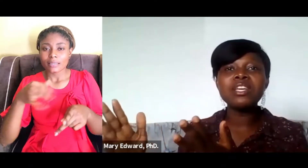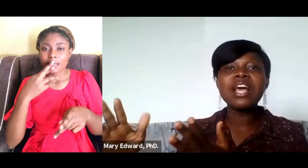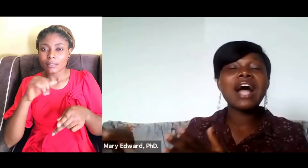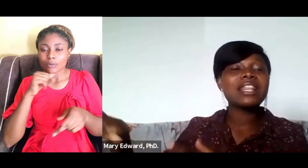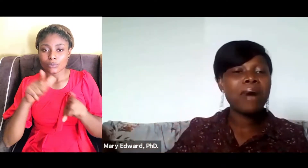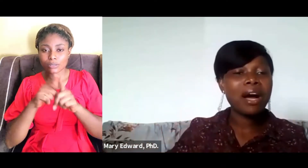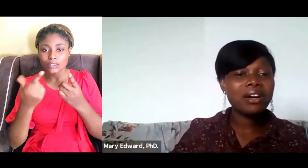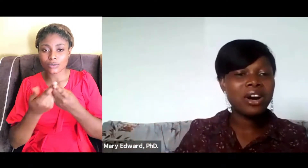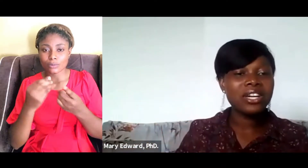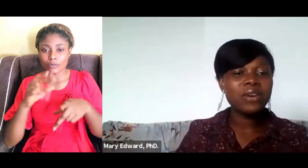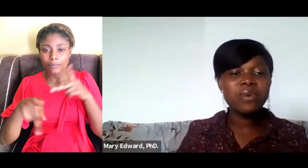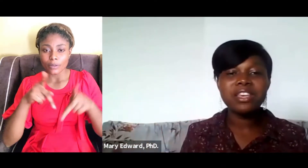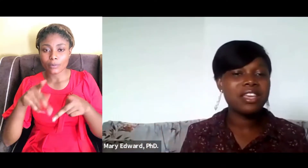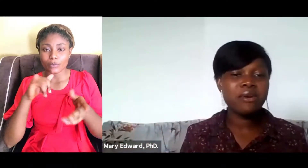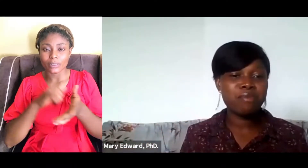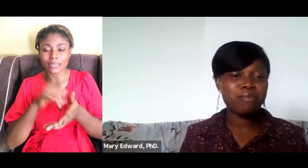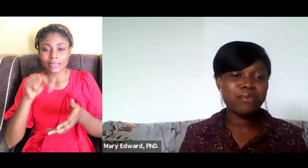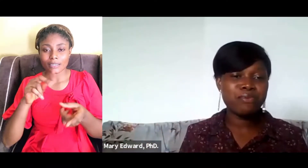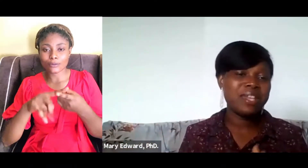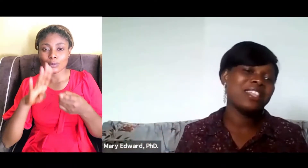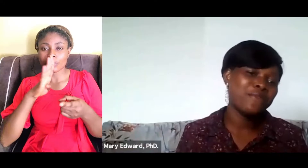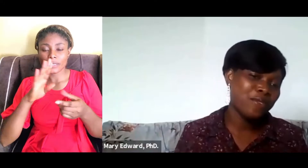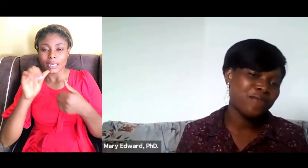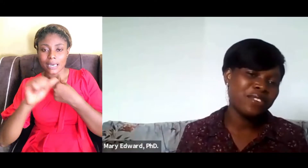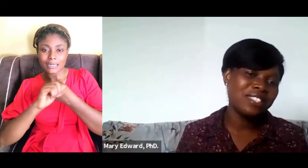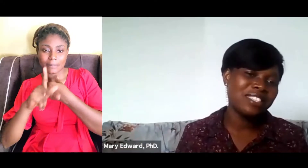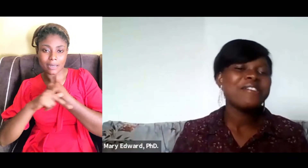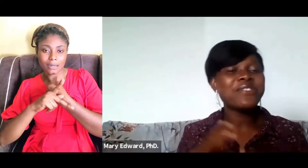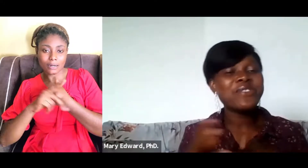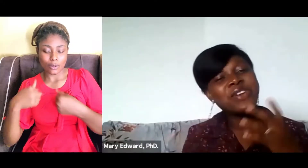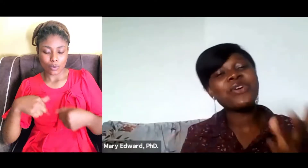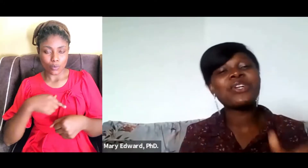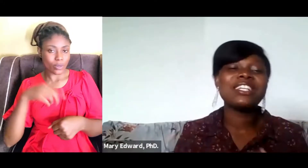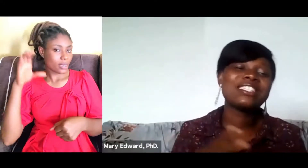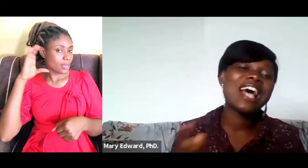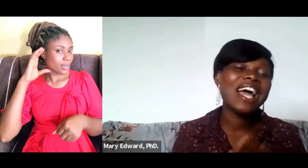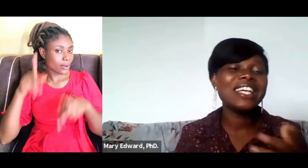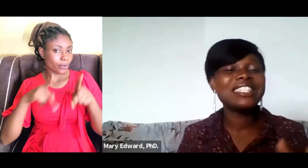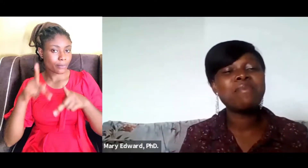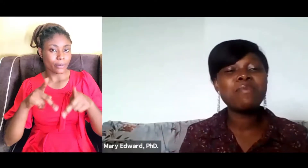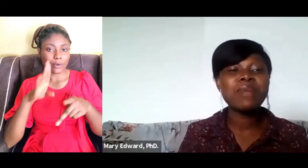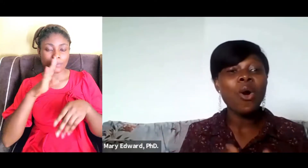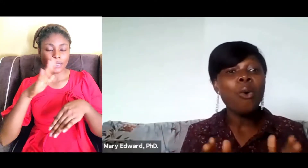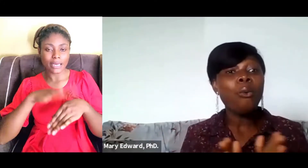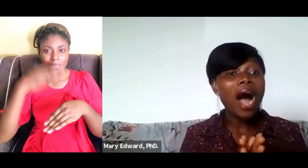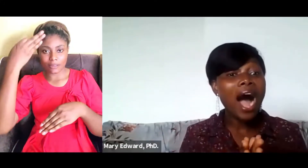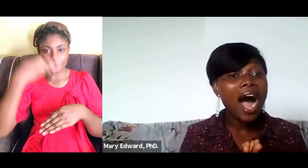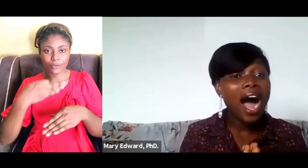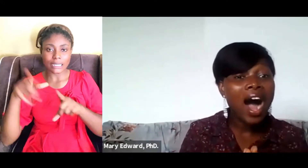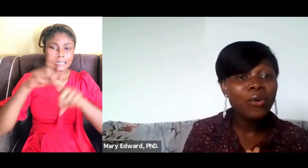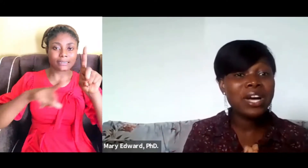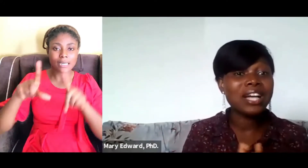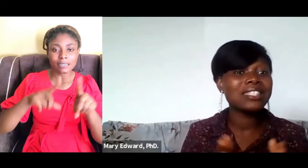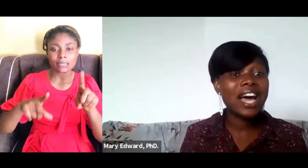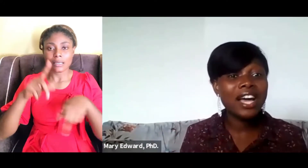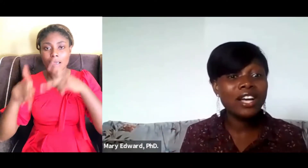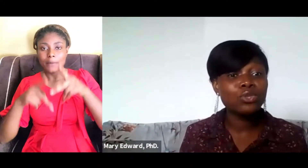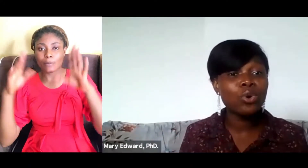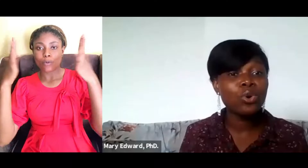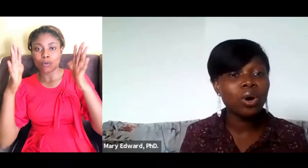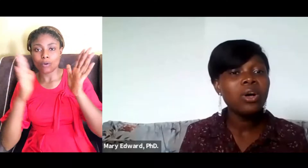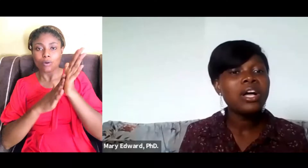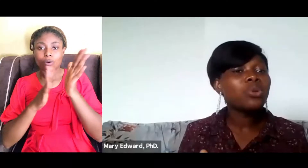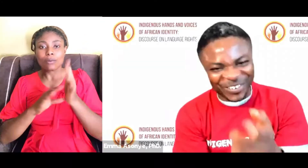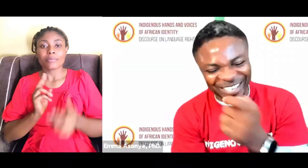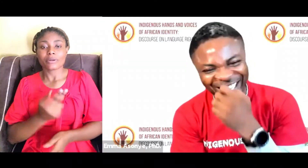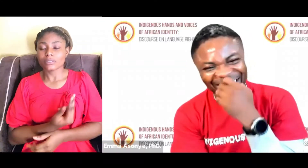need to be at the background, and we, the hearing people, will be at the forefront. Yeah. Doing all the signs, and people be like, wow, you can sign